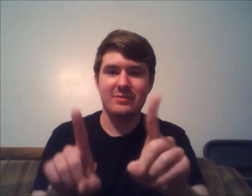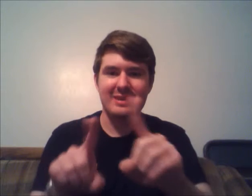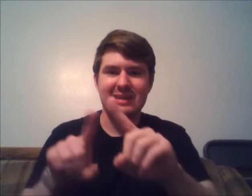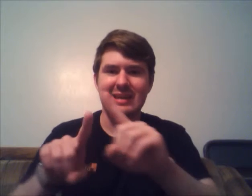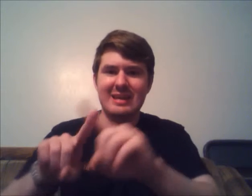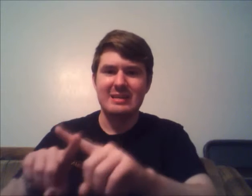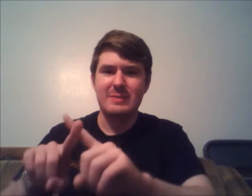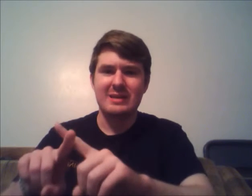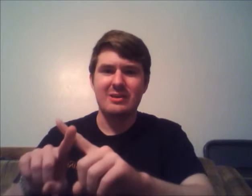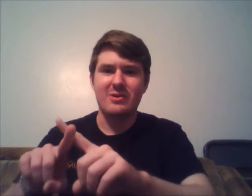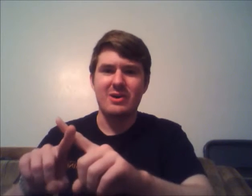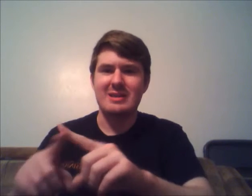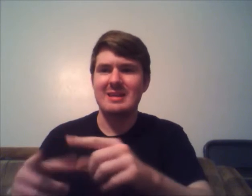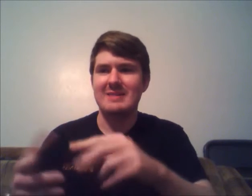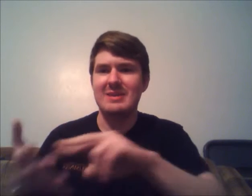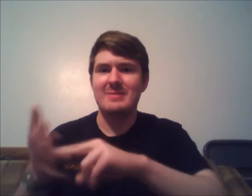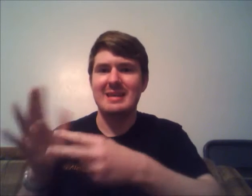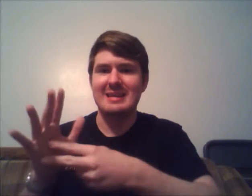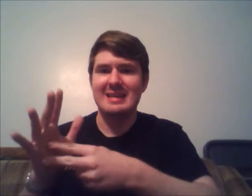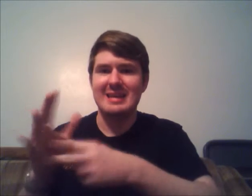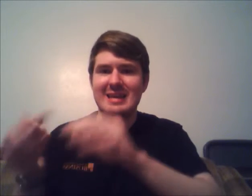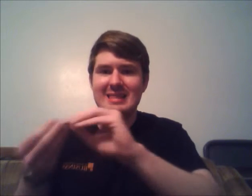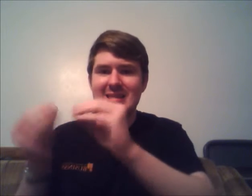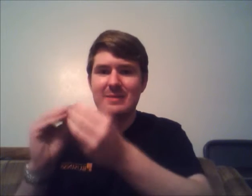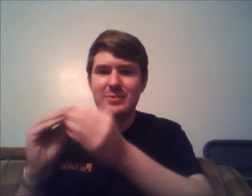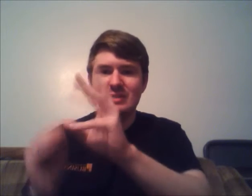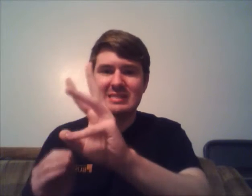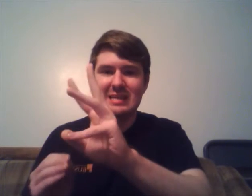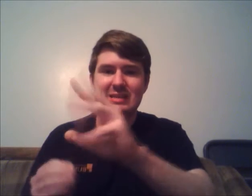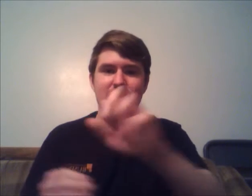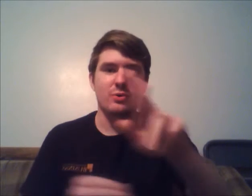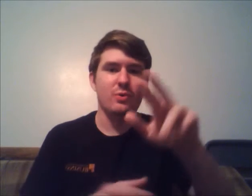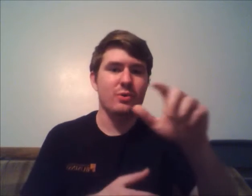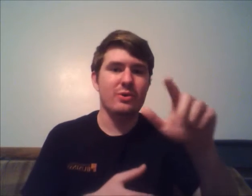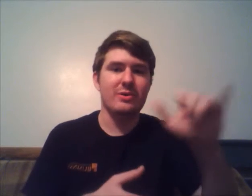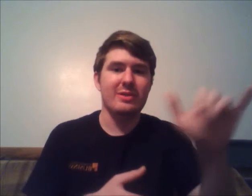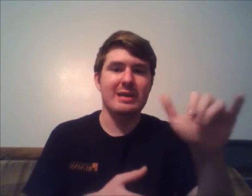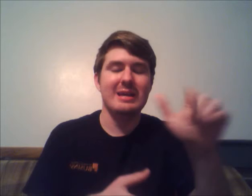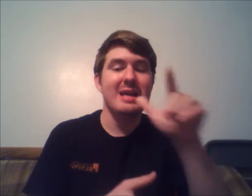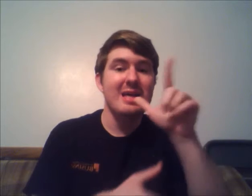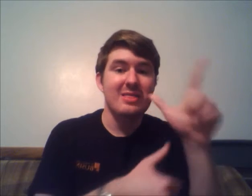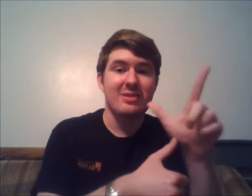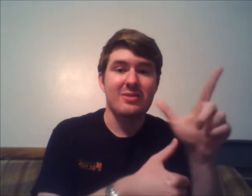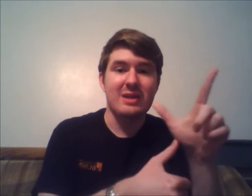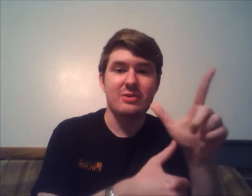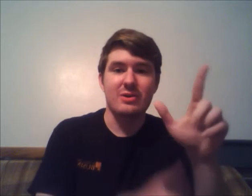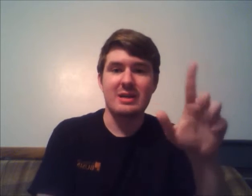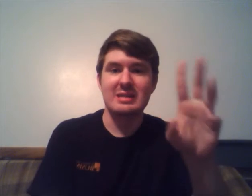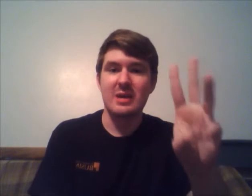differently depending on if they mean the number 6 or like the letter